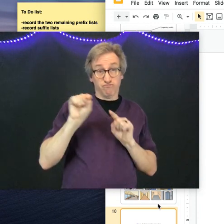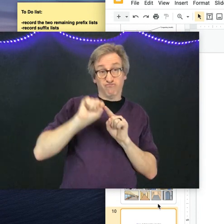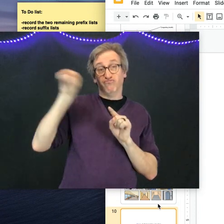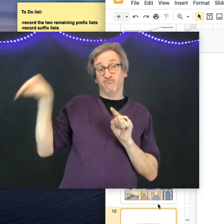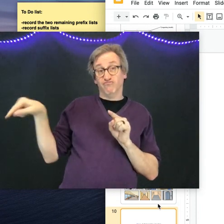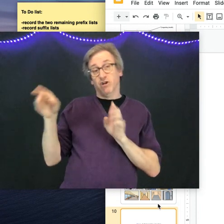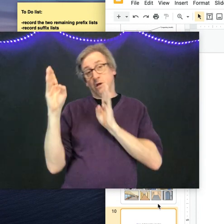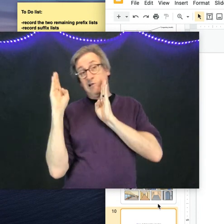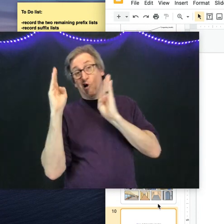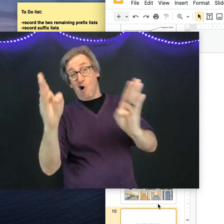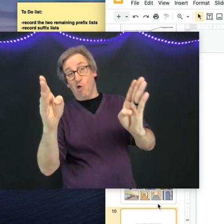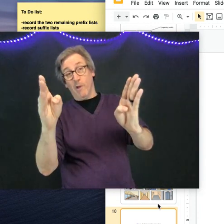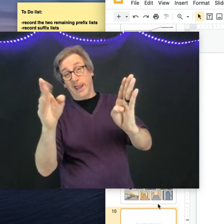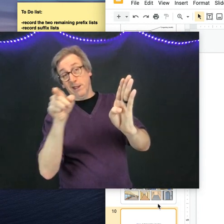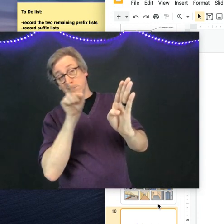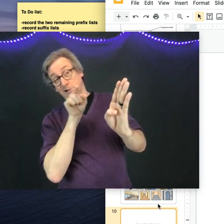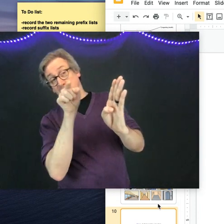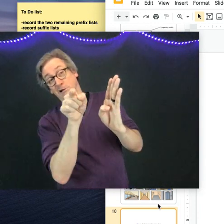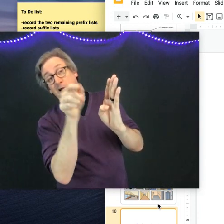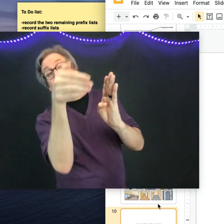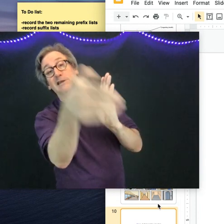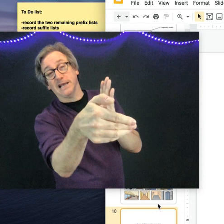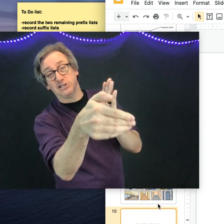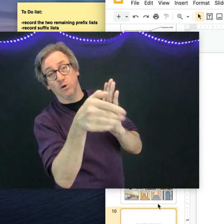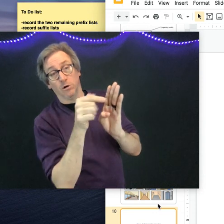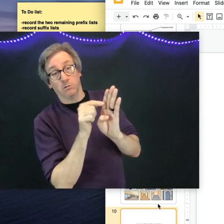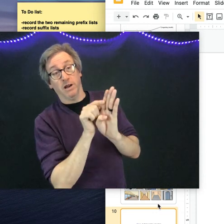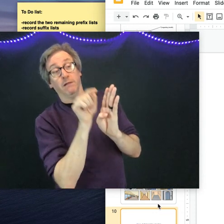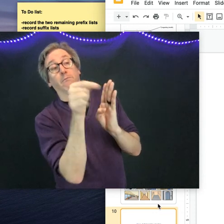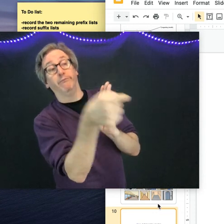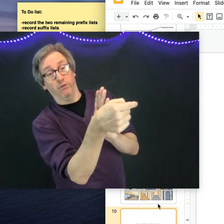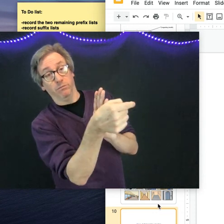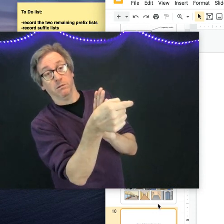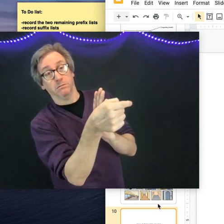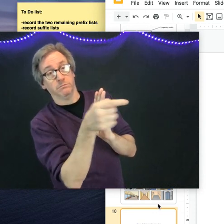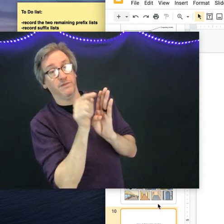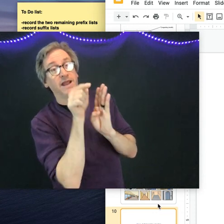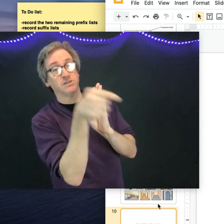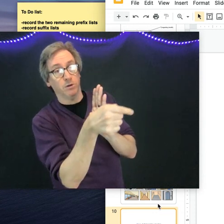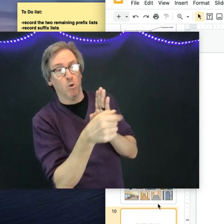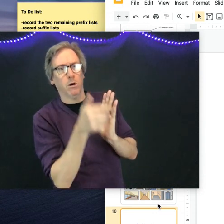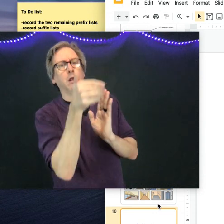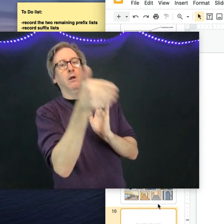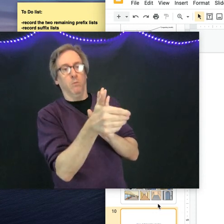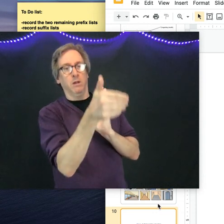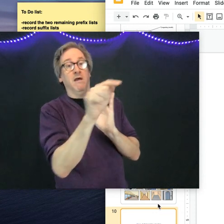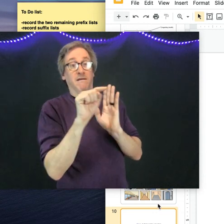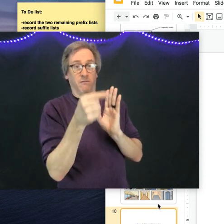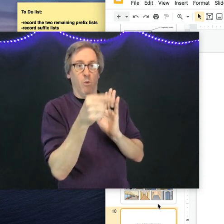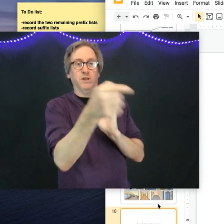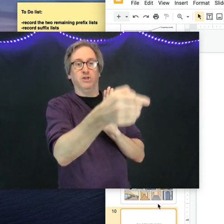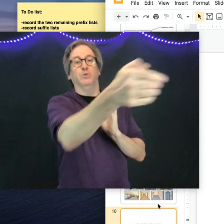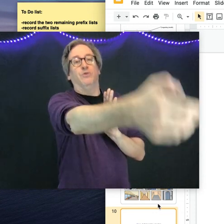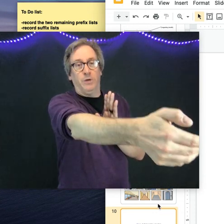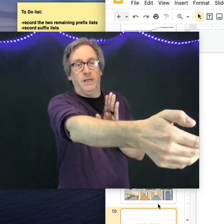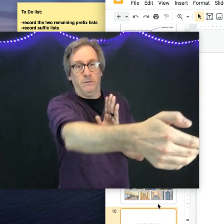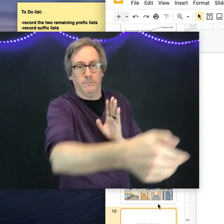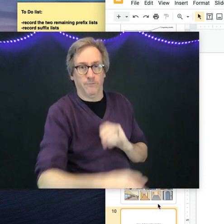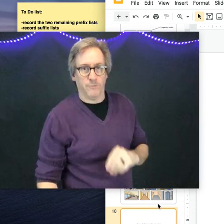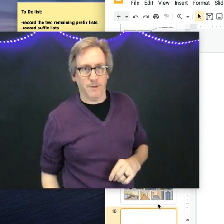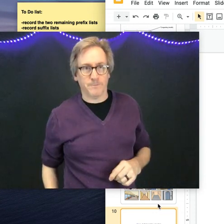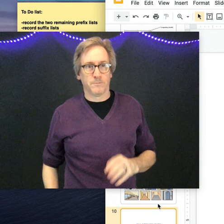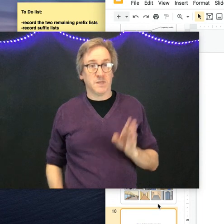Like hallway, next door, right? Boom, the next one. Or one, two,